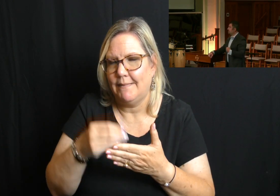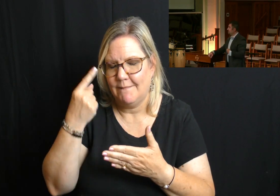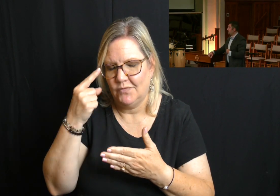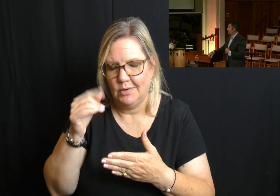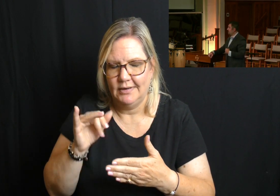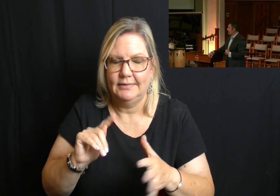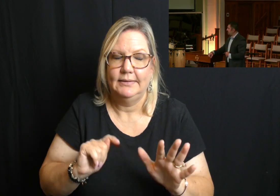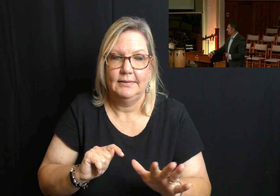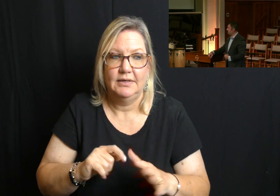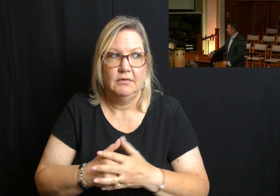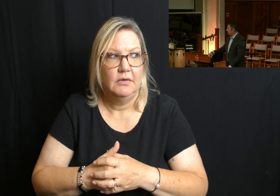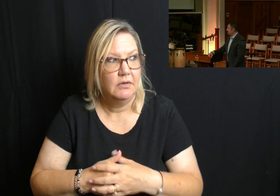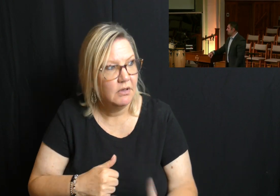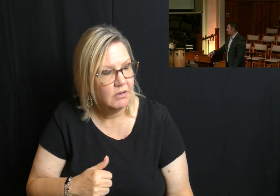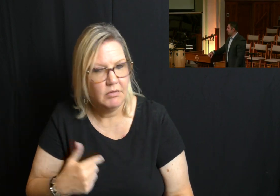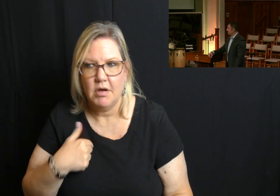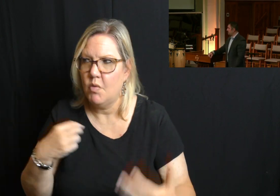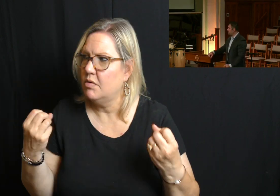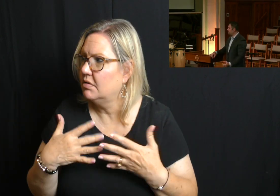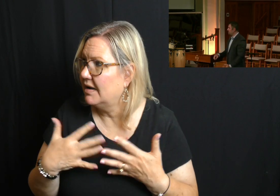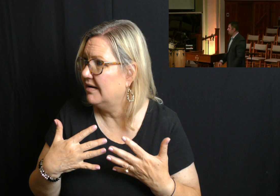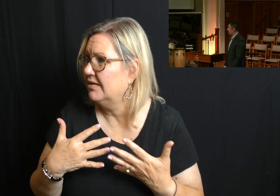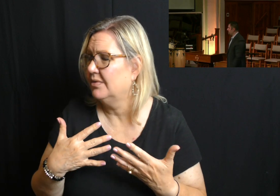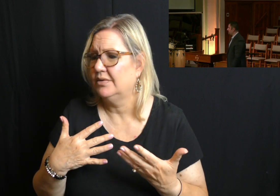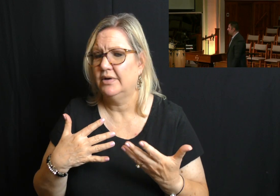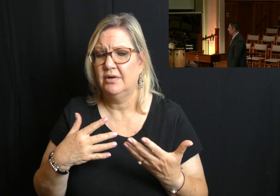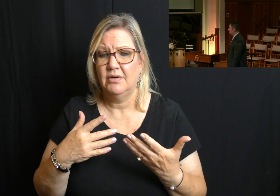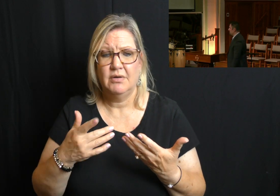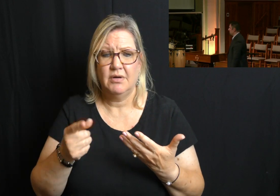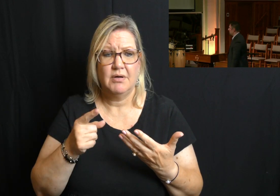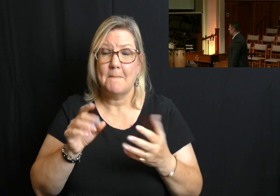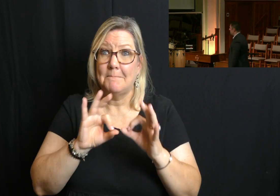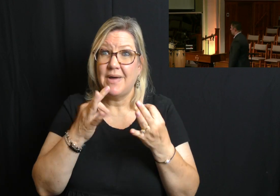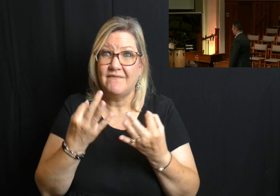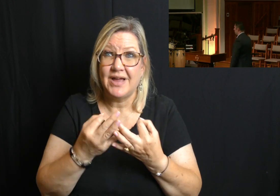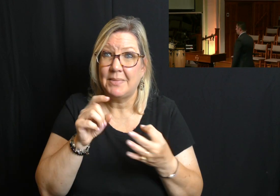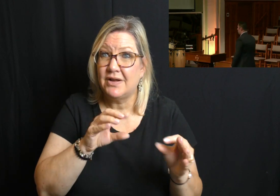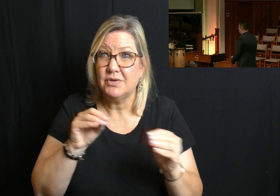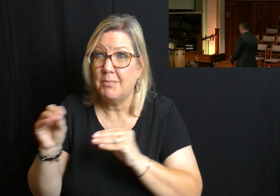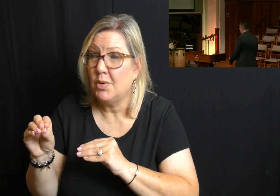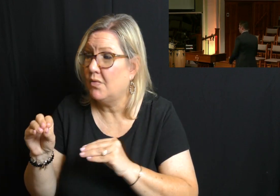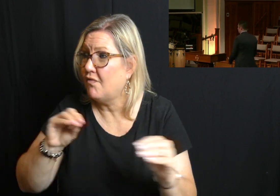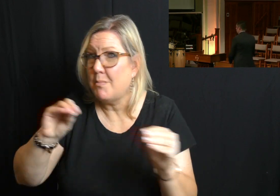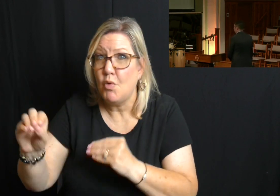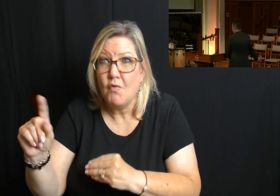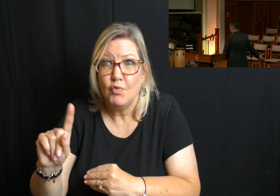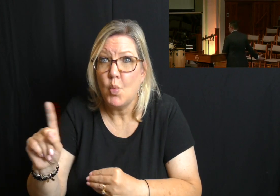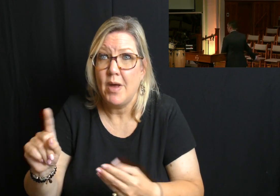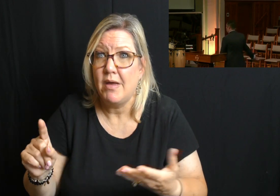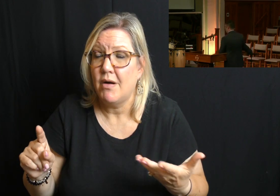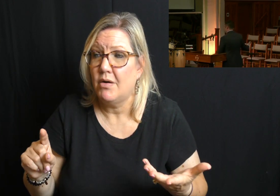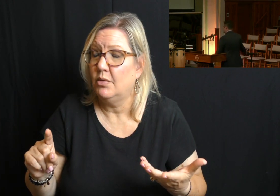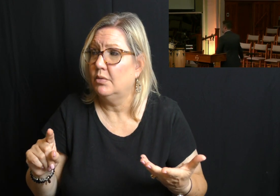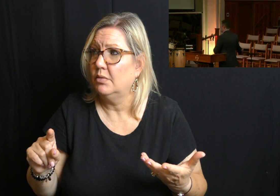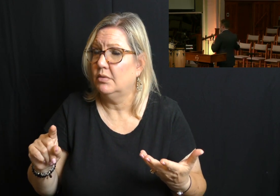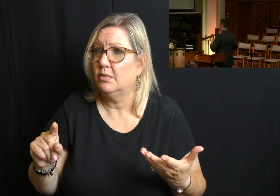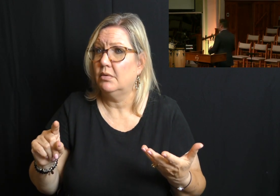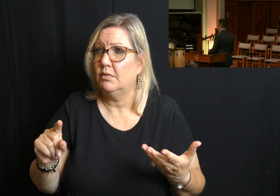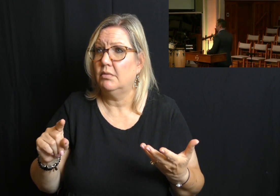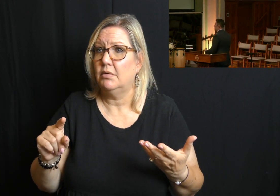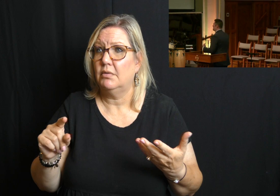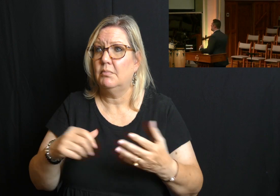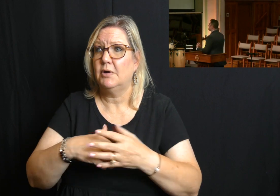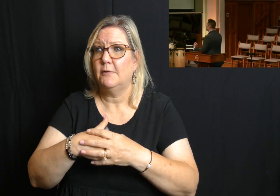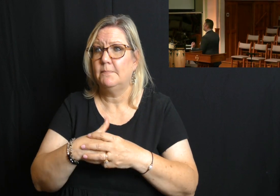But I was afraid. I was like, how are we going to do this? Where am I going to put my family? You know, God, you brought us all the way from where we were. We were comfortable. We had our